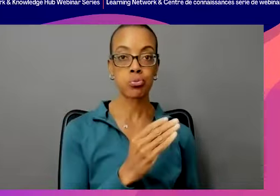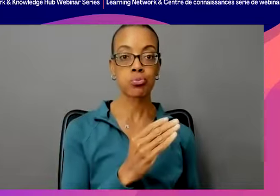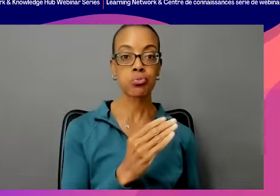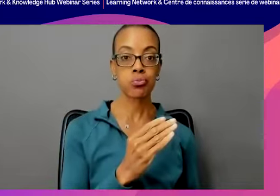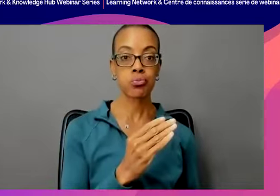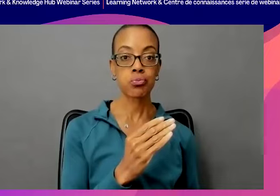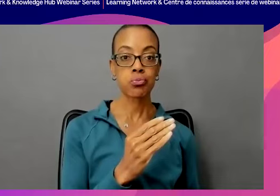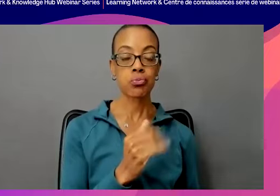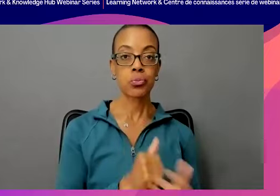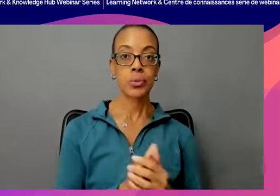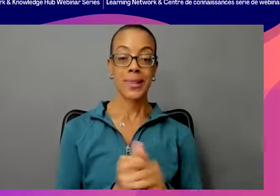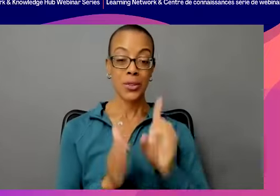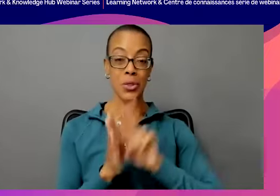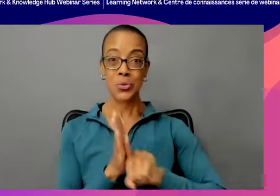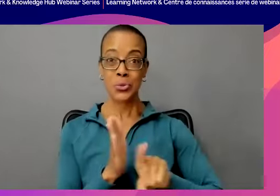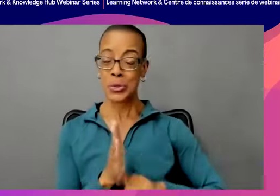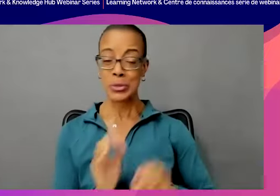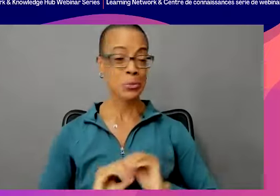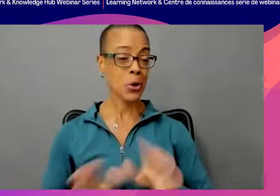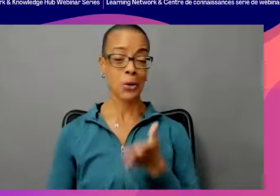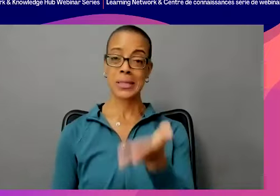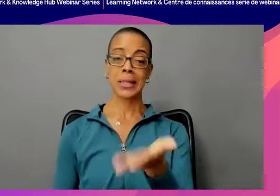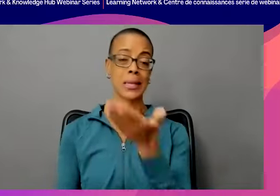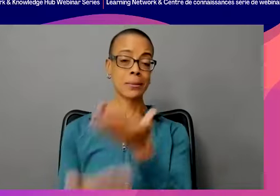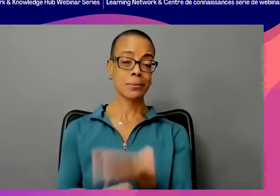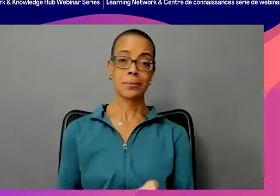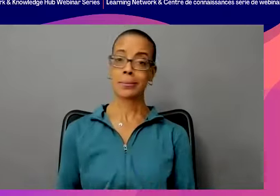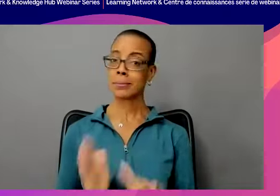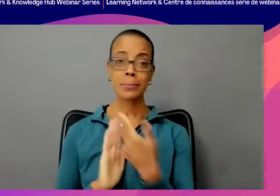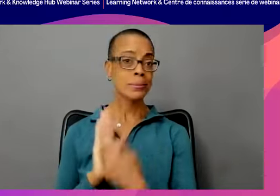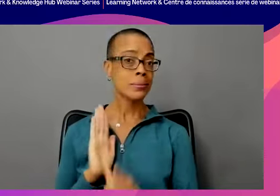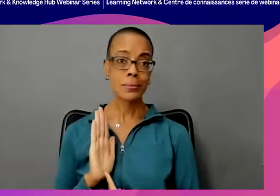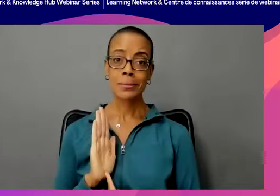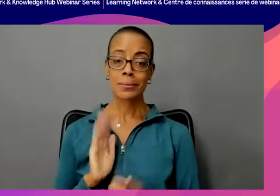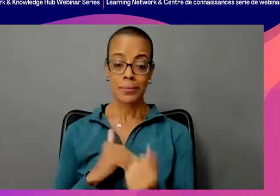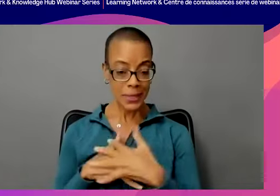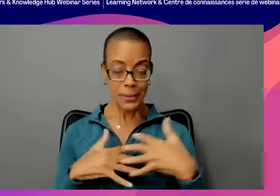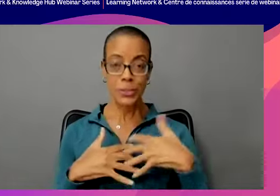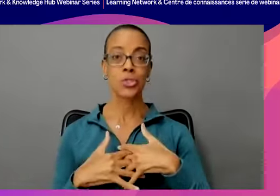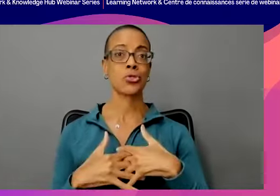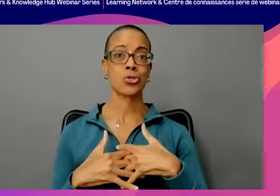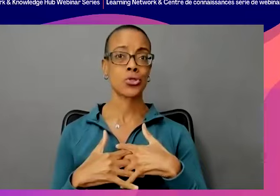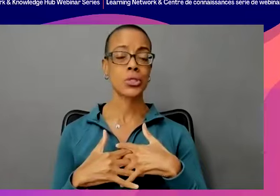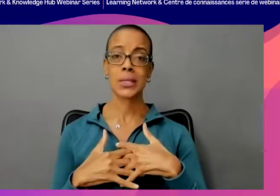in plain sight. You can see that we are on the top of the list for many